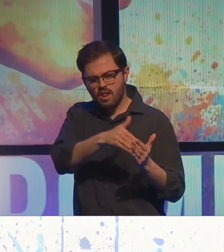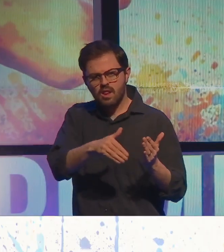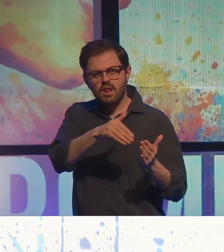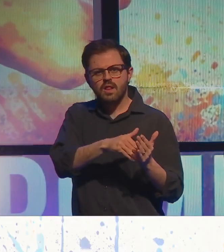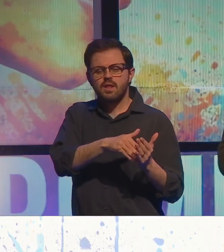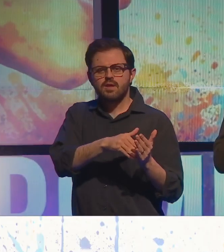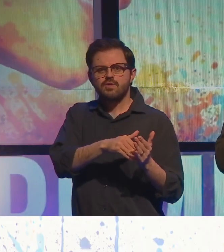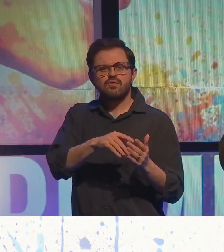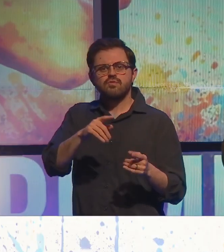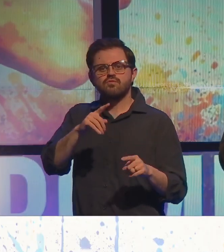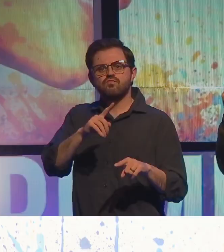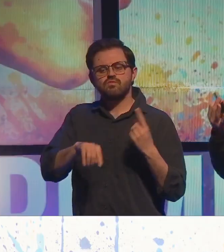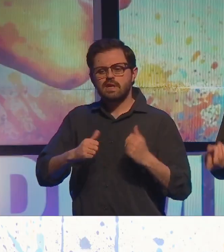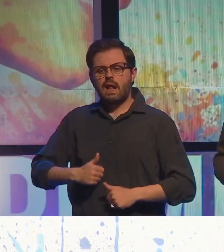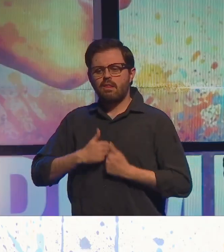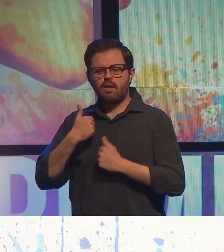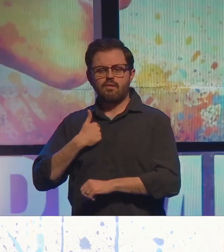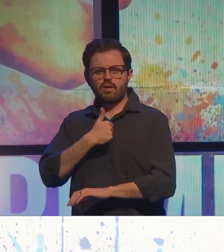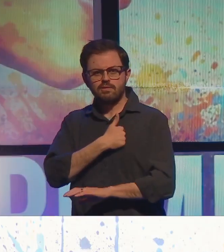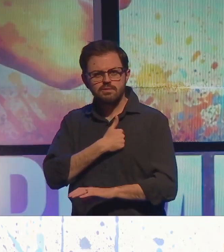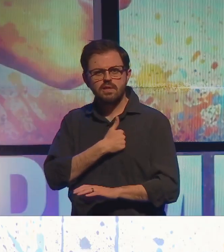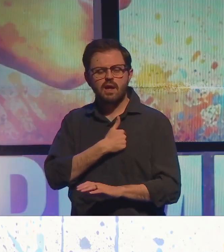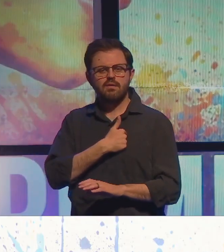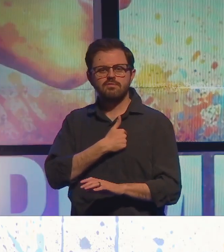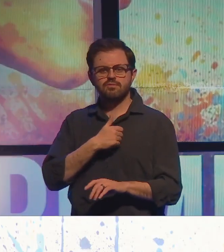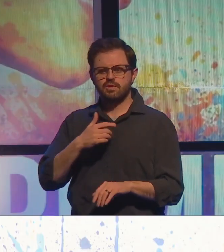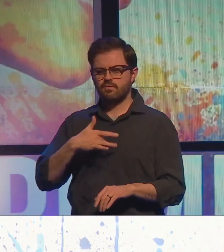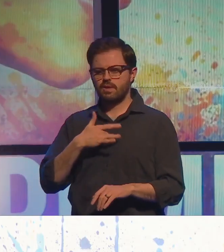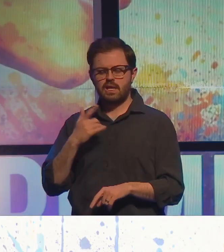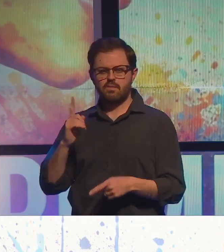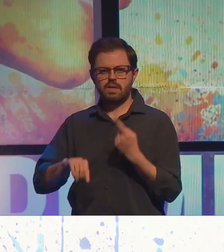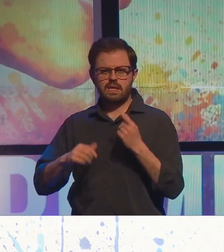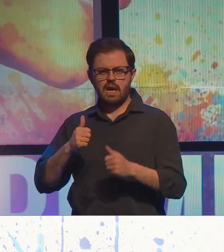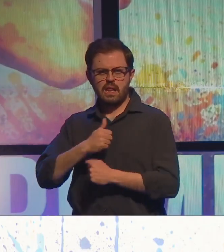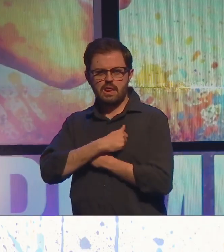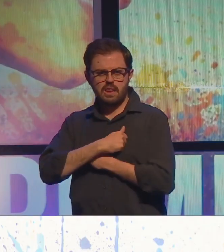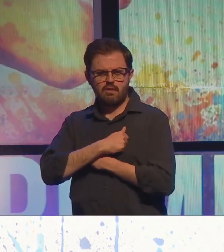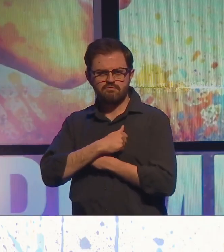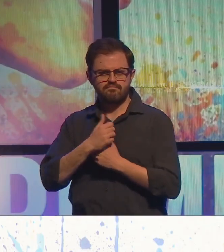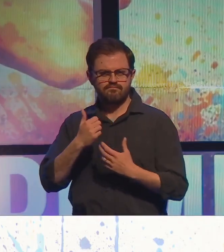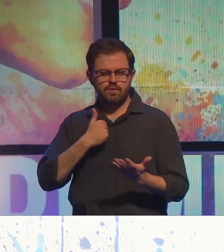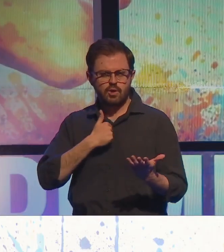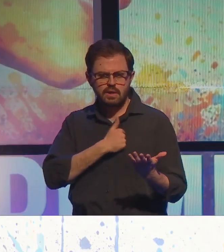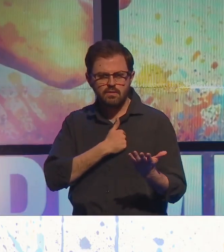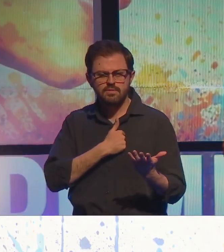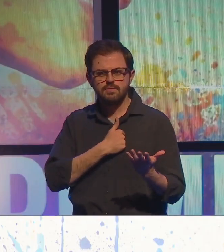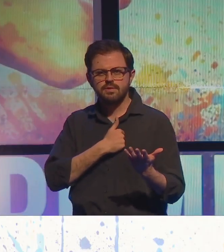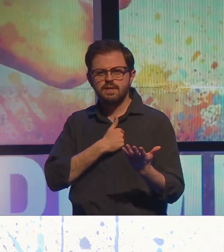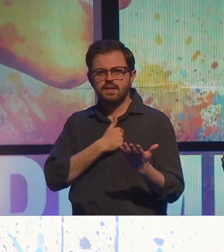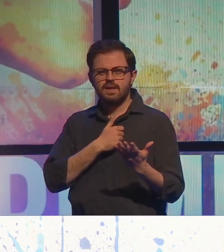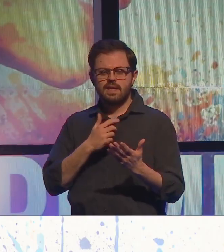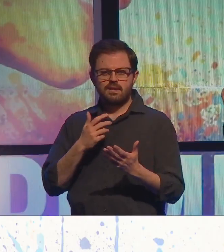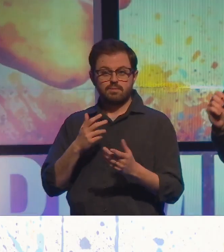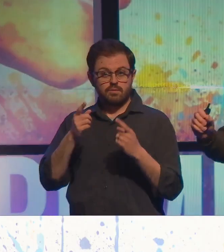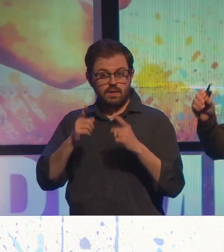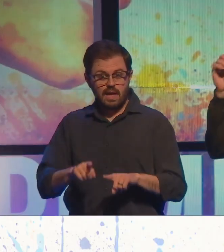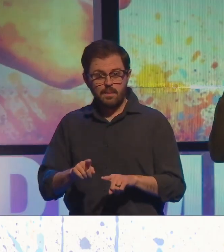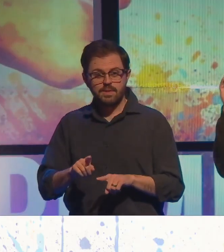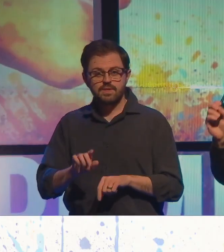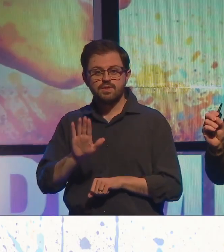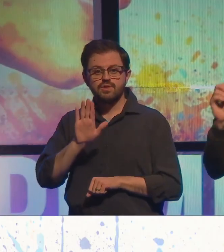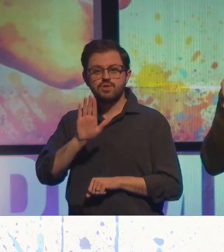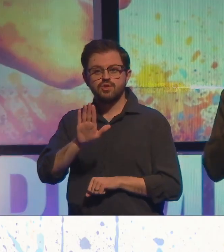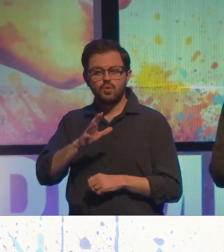ourselves. They sabotage our ability to love. And then here's what happens. This sacred identity that you have, hear me,